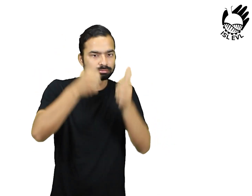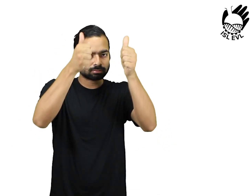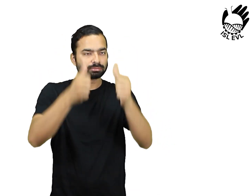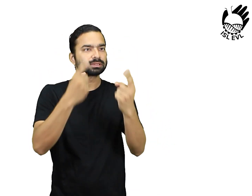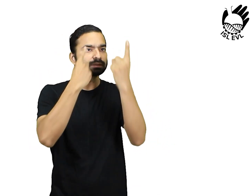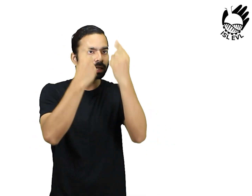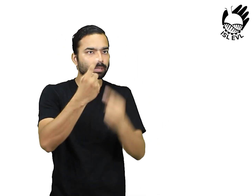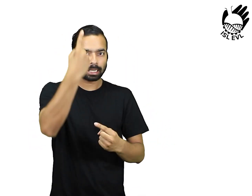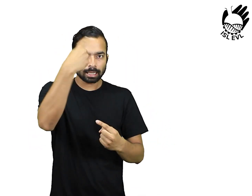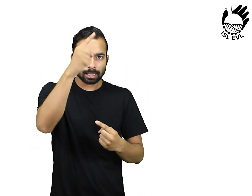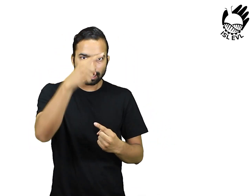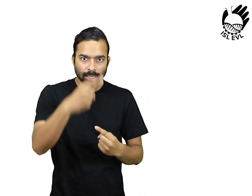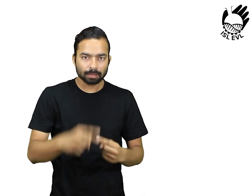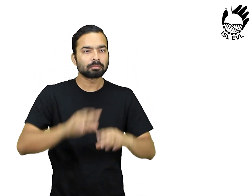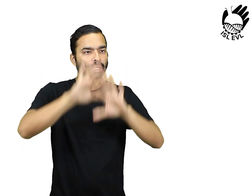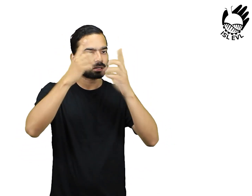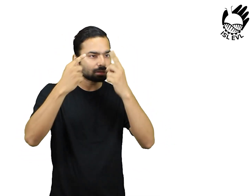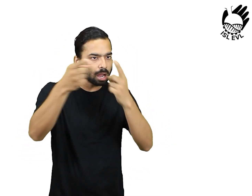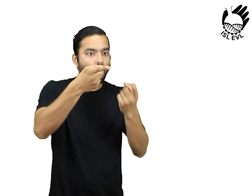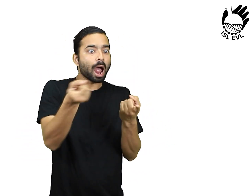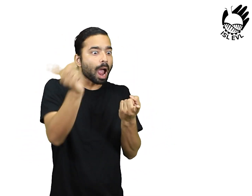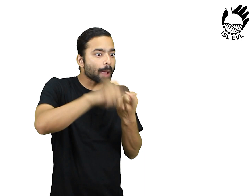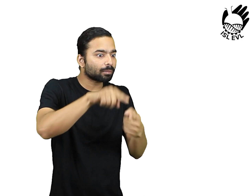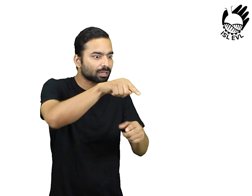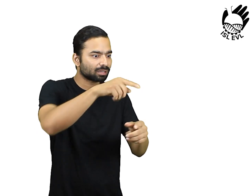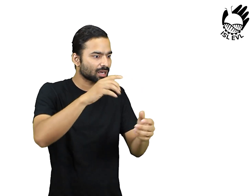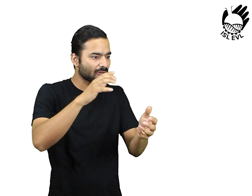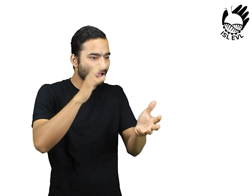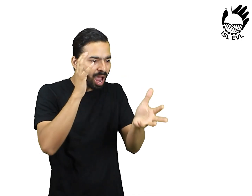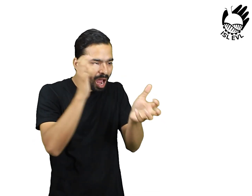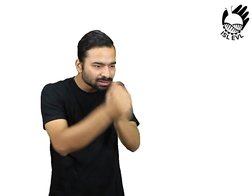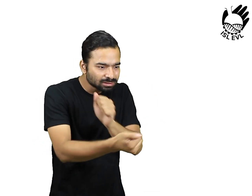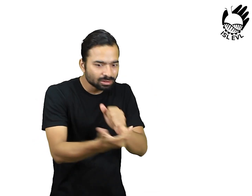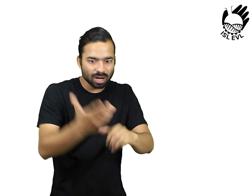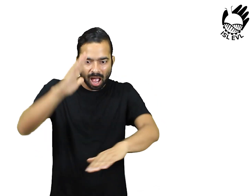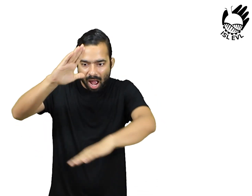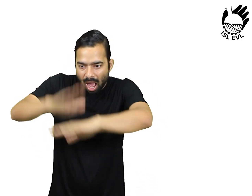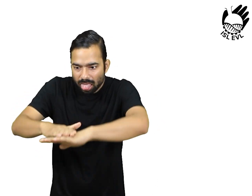We need to fill every observation correctly in the result sheet.